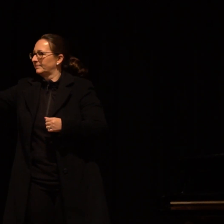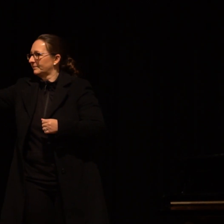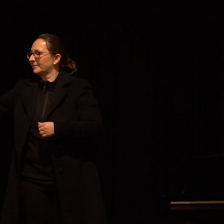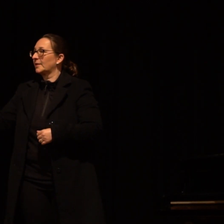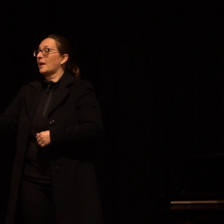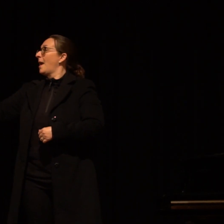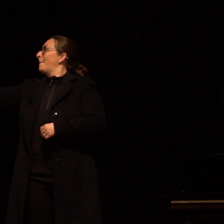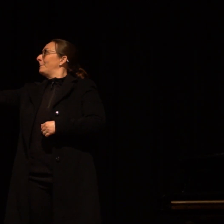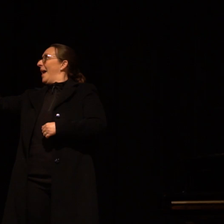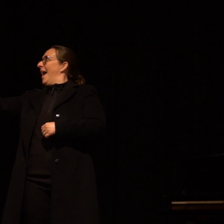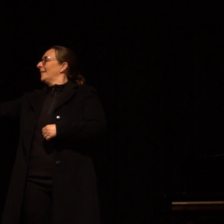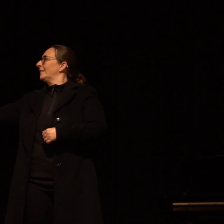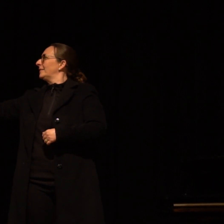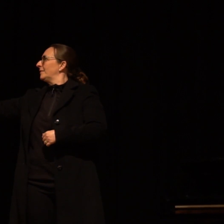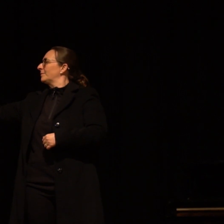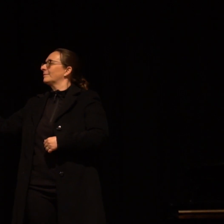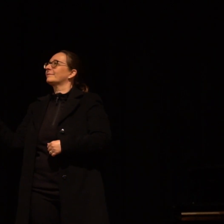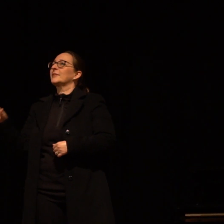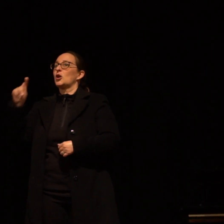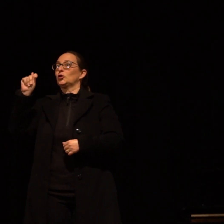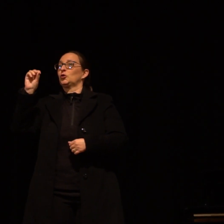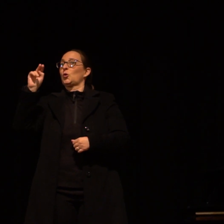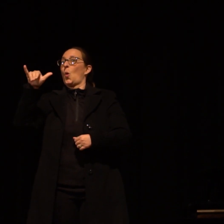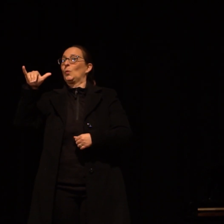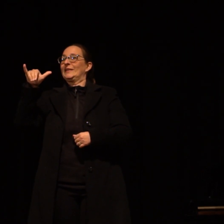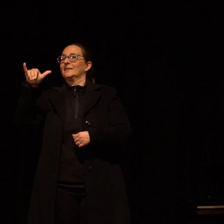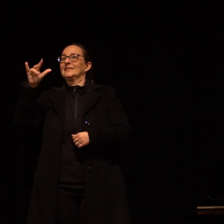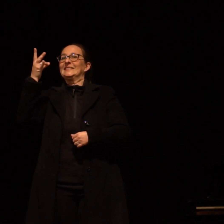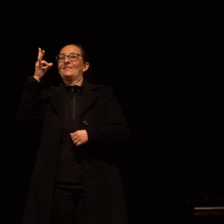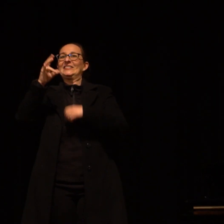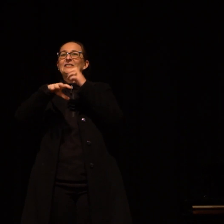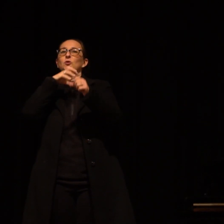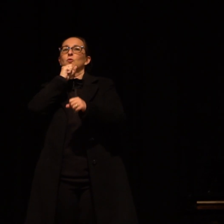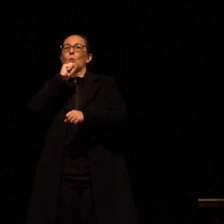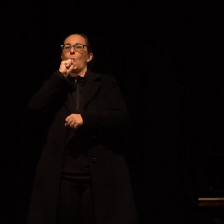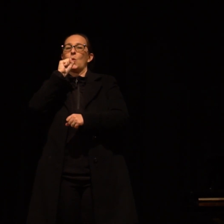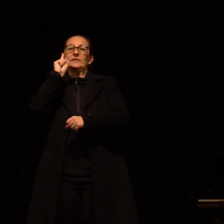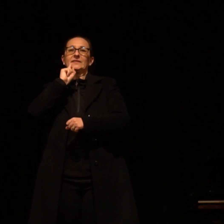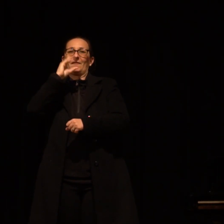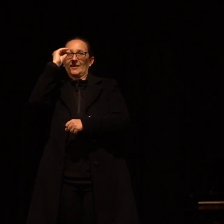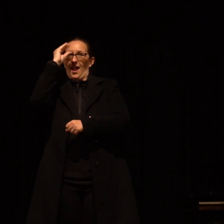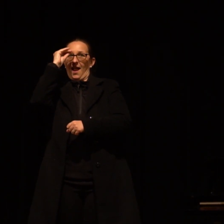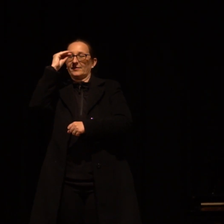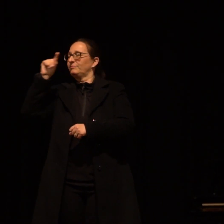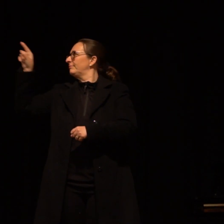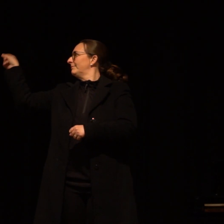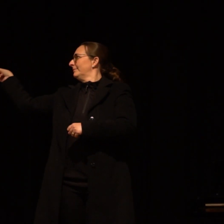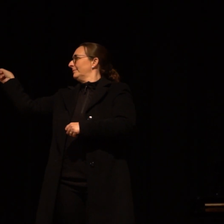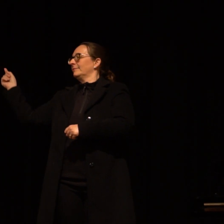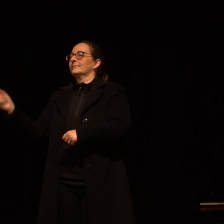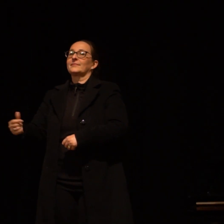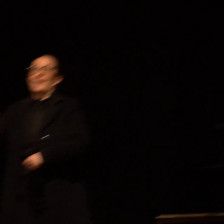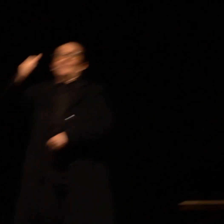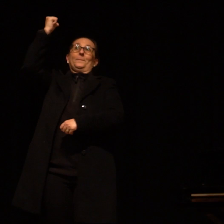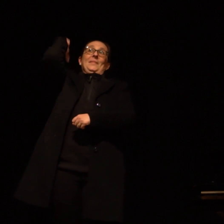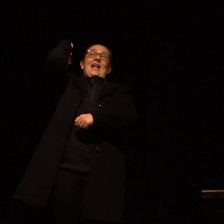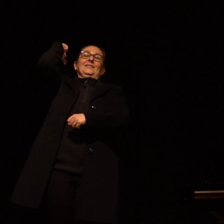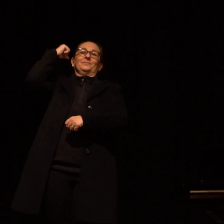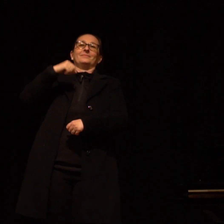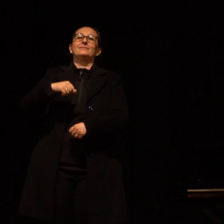students who were mentally challenged. There was a kid that sat in the back, and there's a 17-year-old deaf guy named Tony. He was also in the way